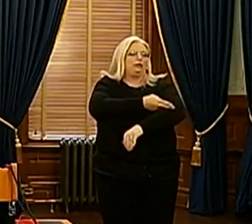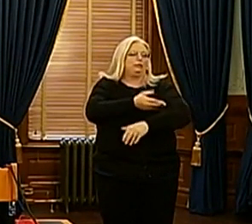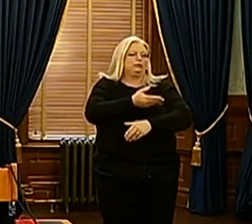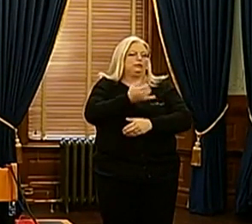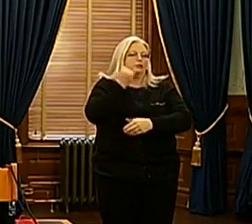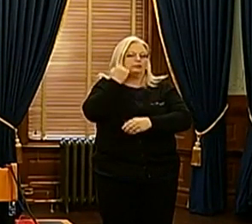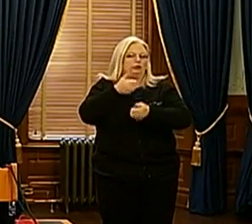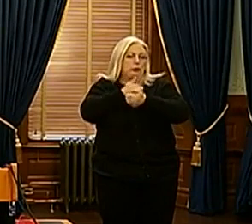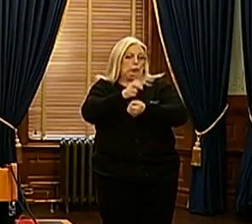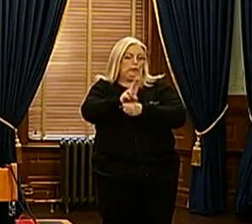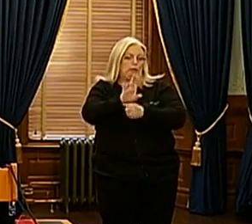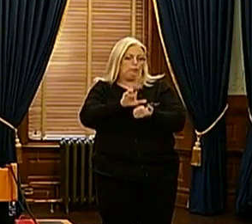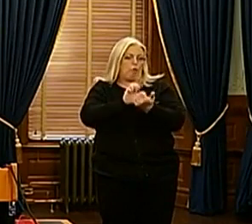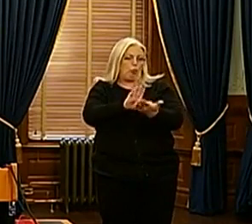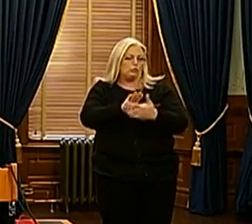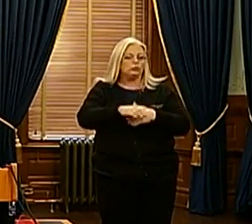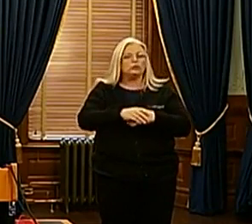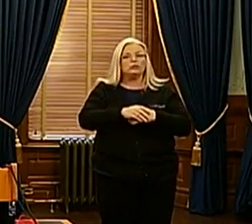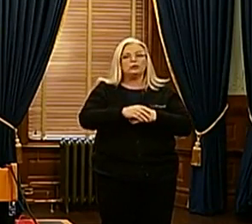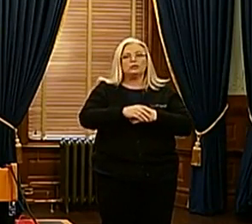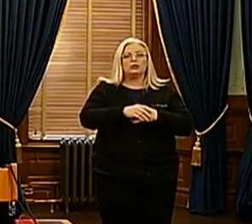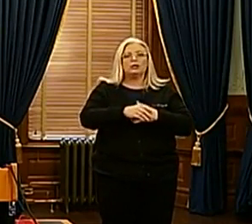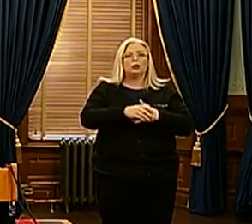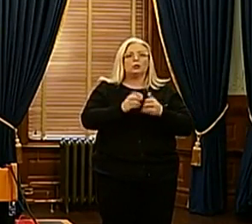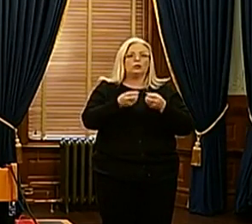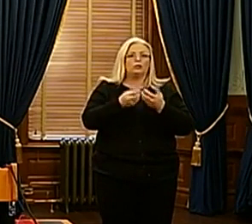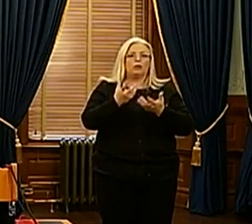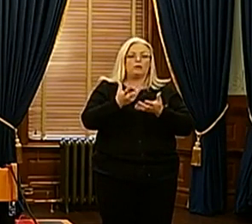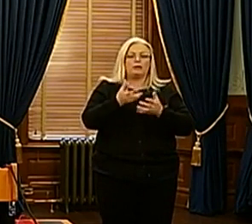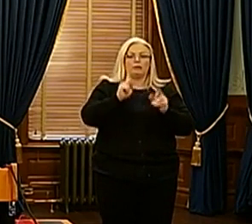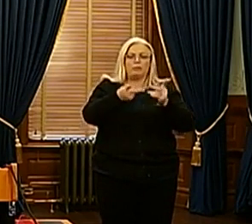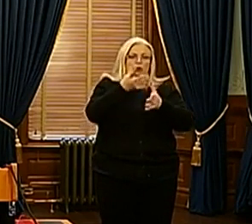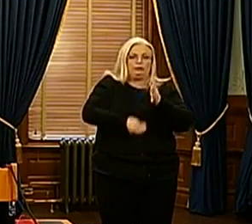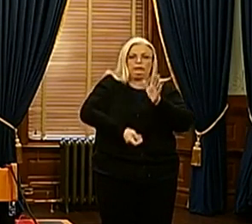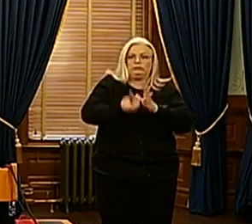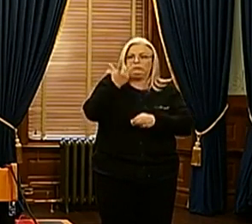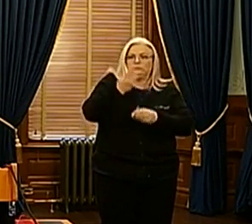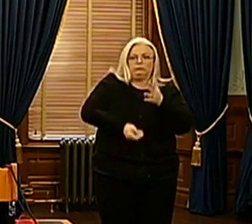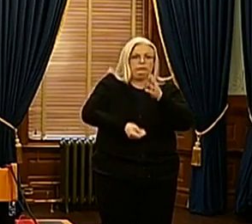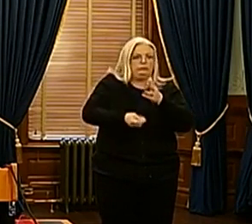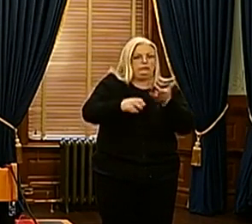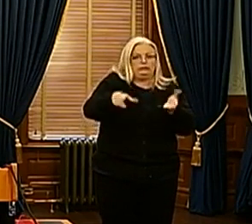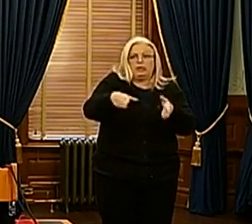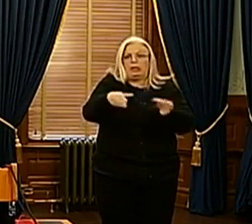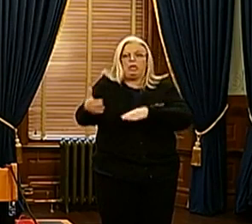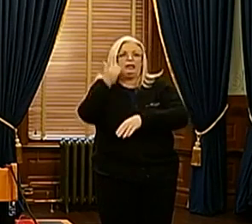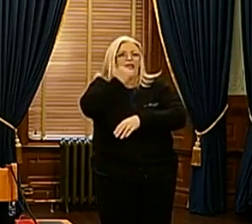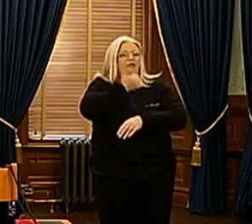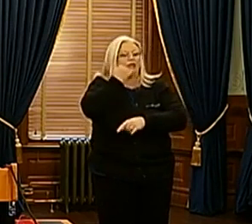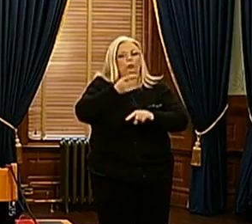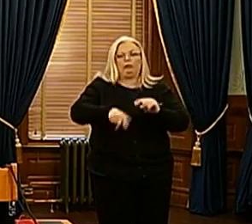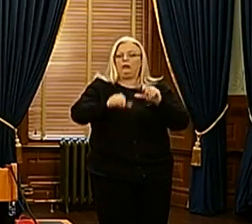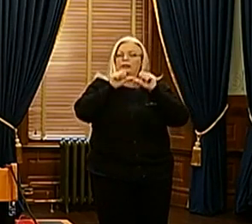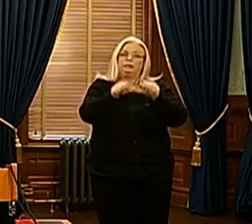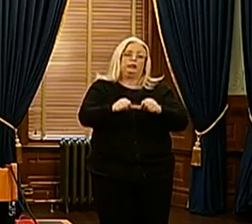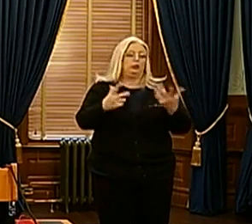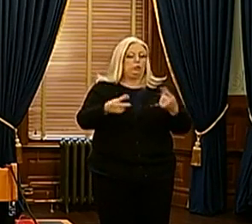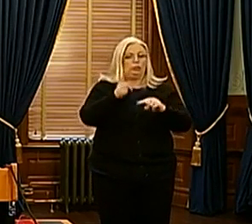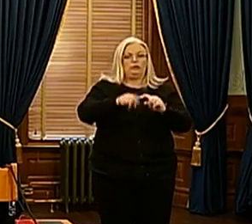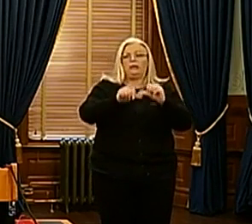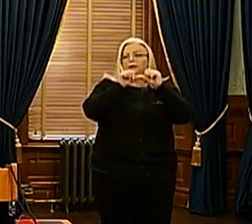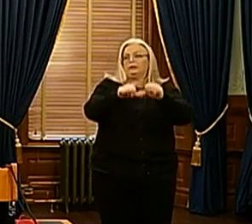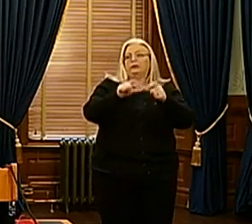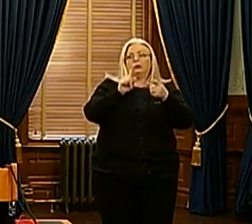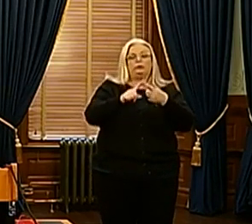that approach. But you know, we are just losing Kansans day in and day out. You know, this cannot continue. We cannot continue